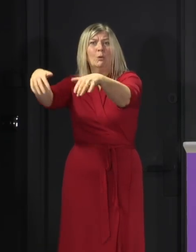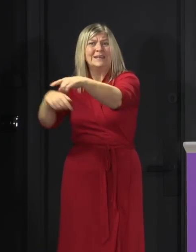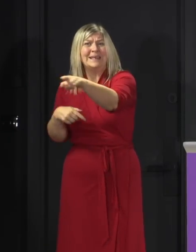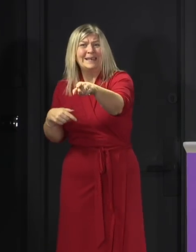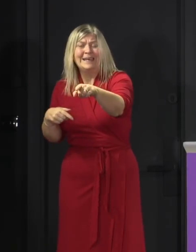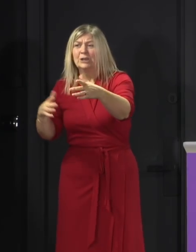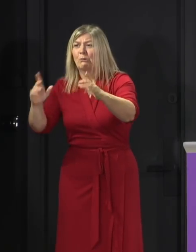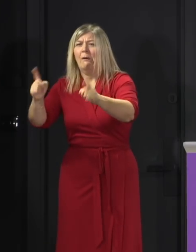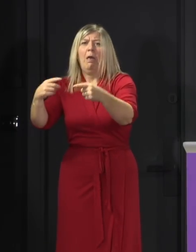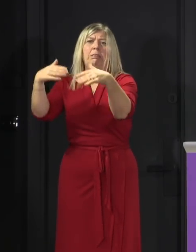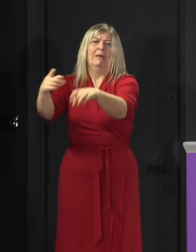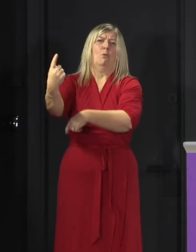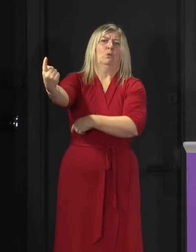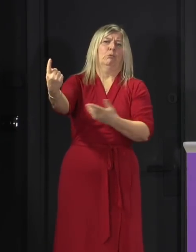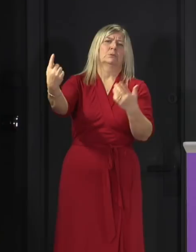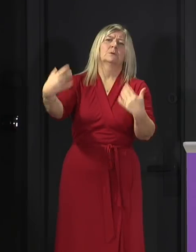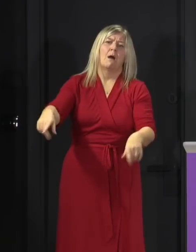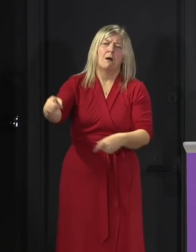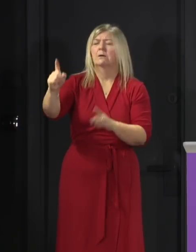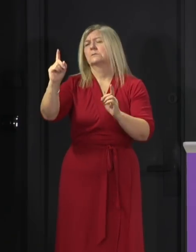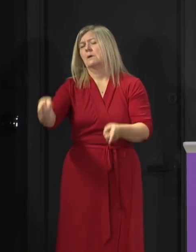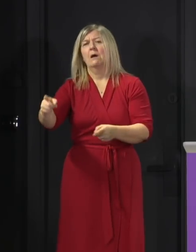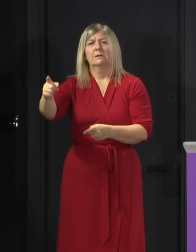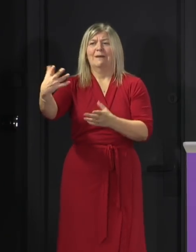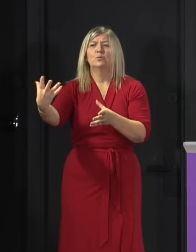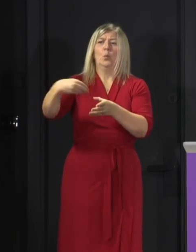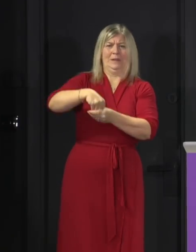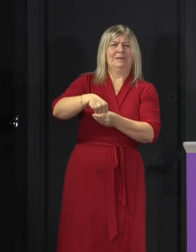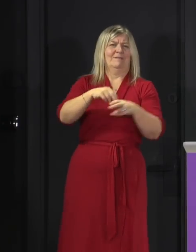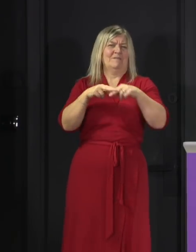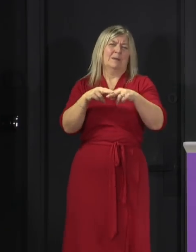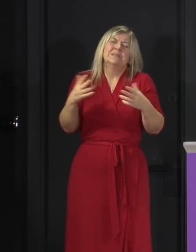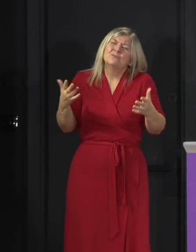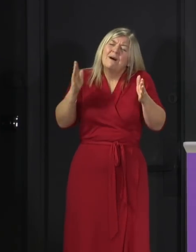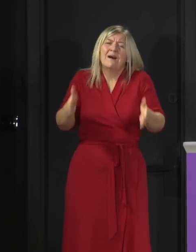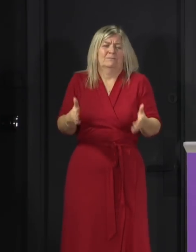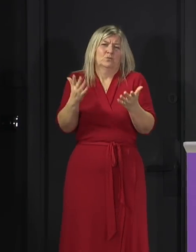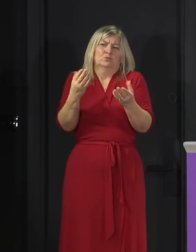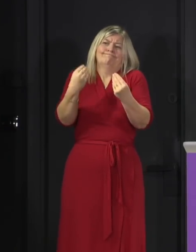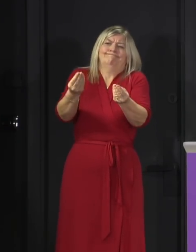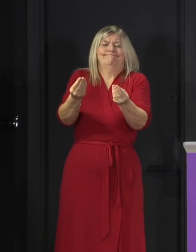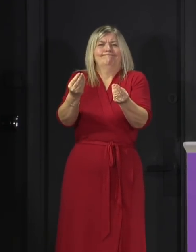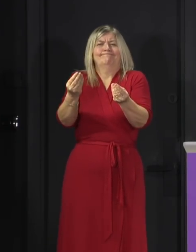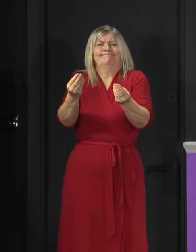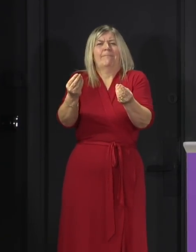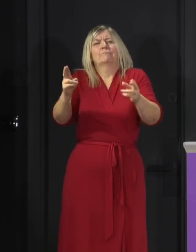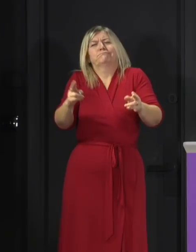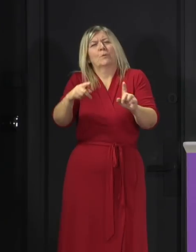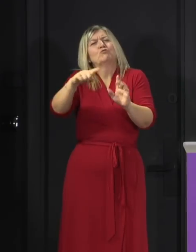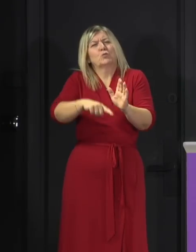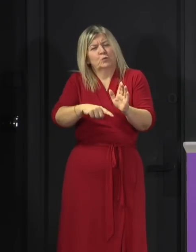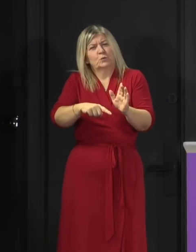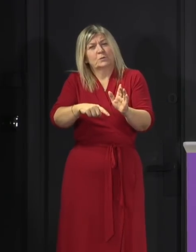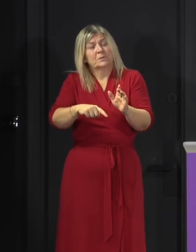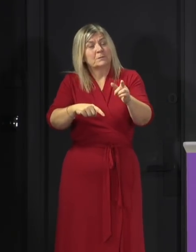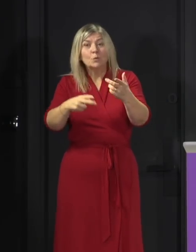that. So instead, we've tried to put some suggested boundaries around things. And if it is the case that you feel